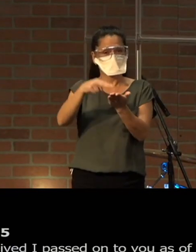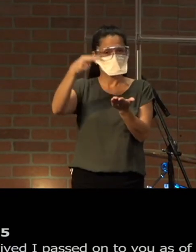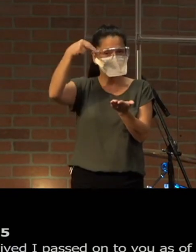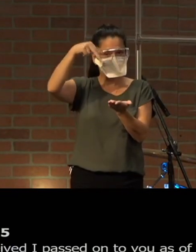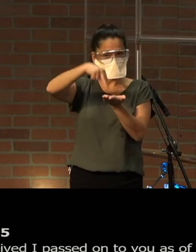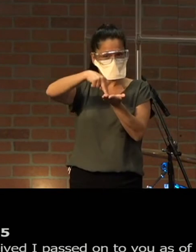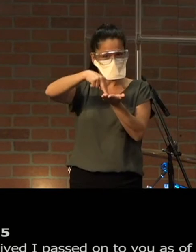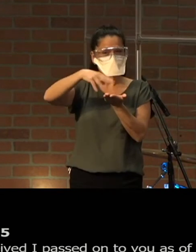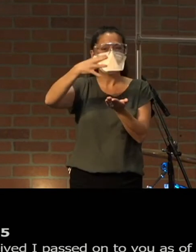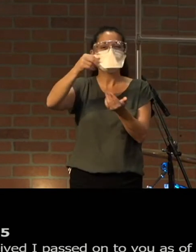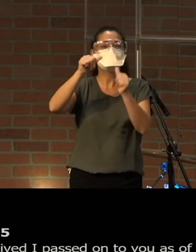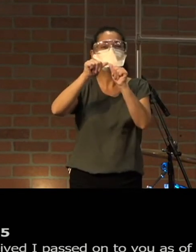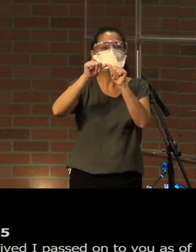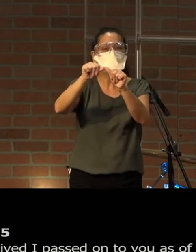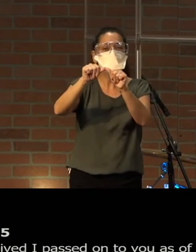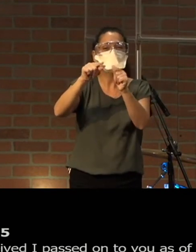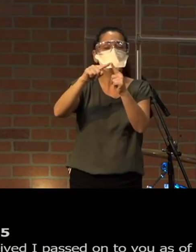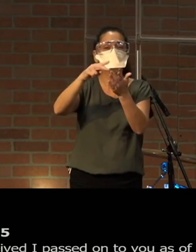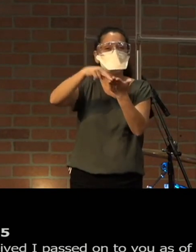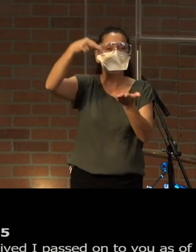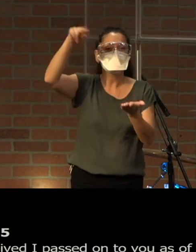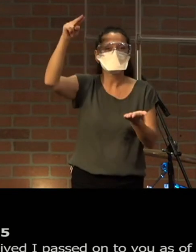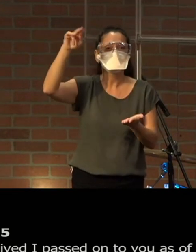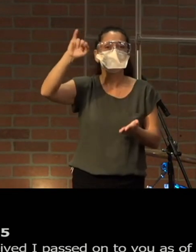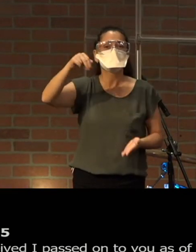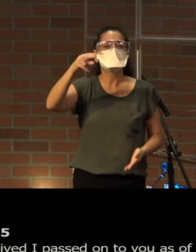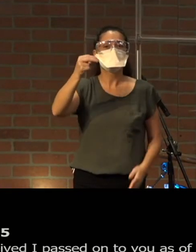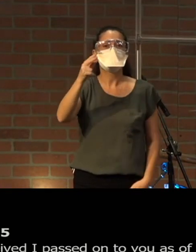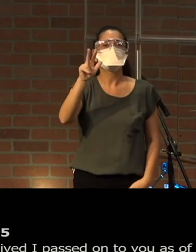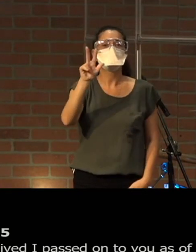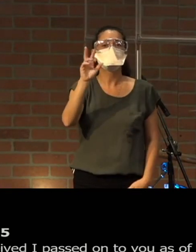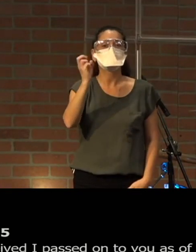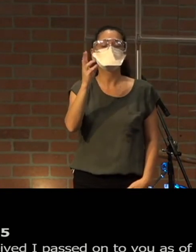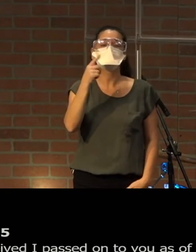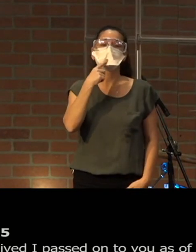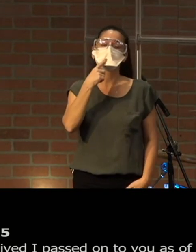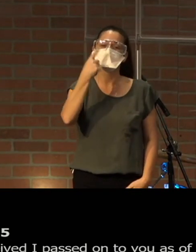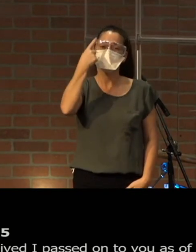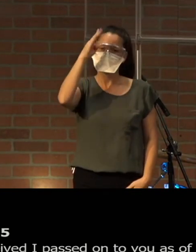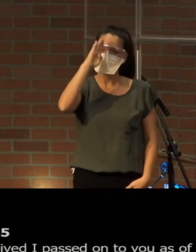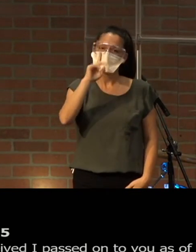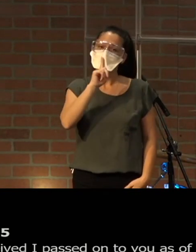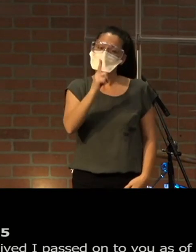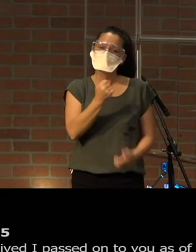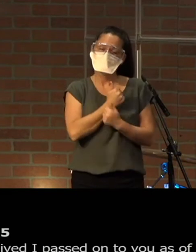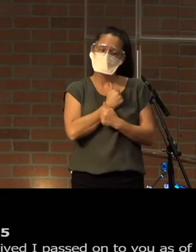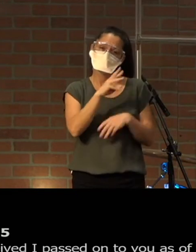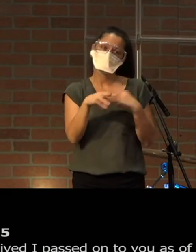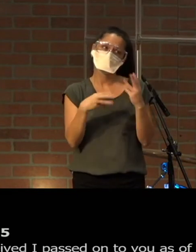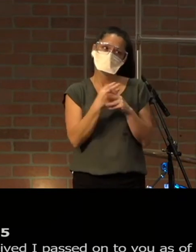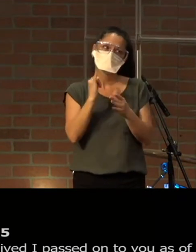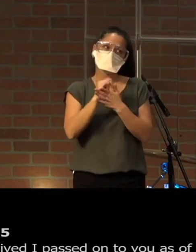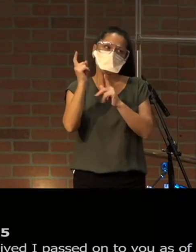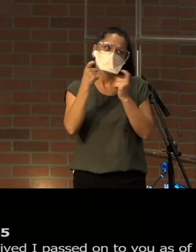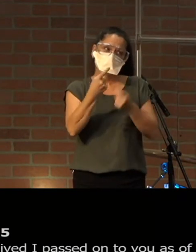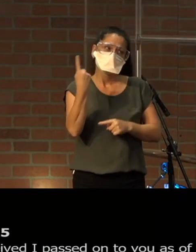resurrecting. John 3:16 says, "For God so loved the world that he gave his one and only